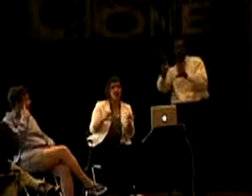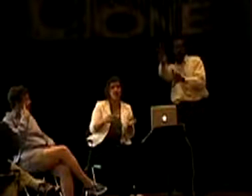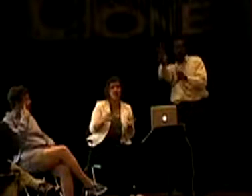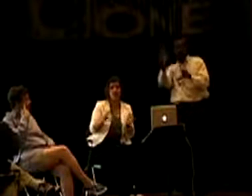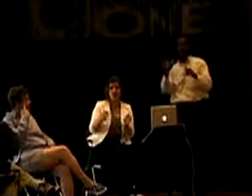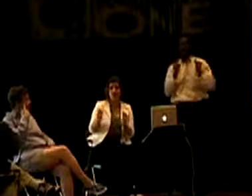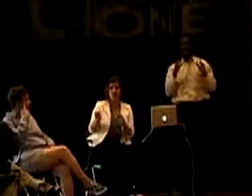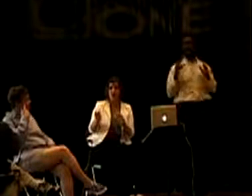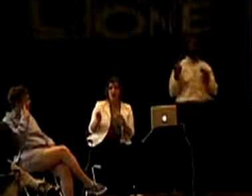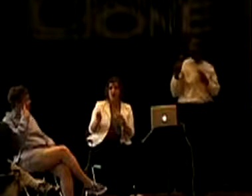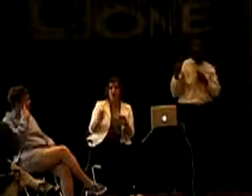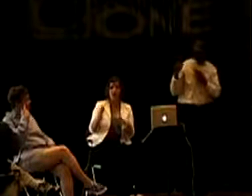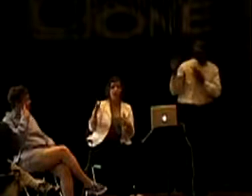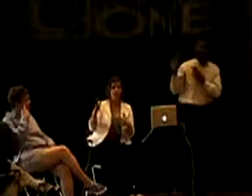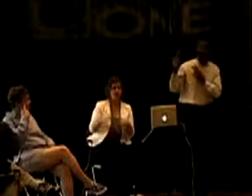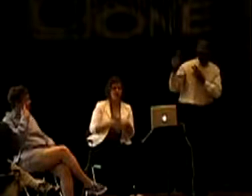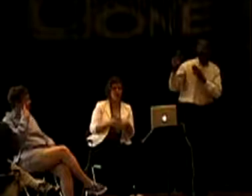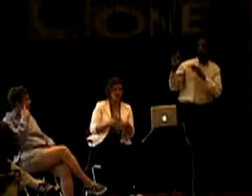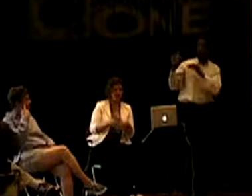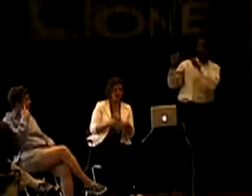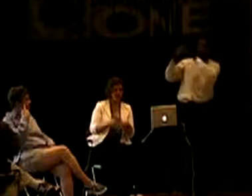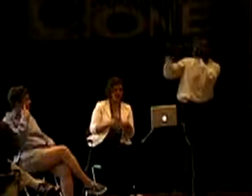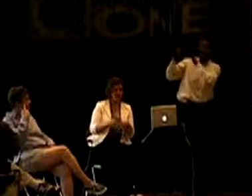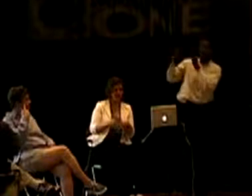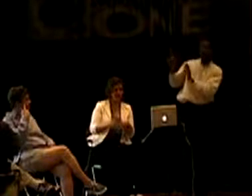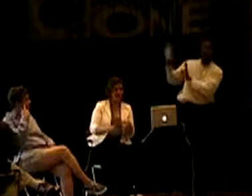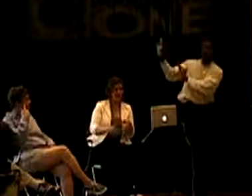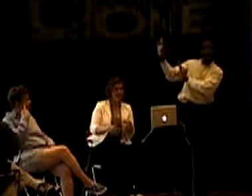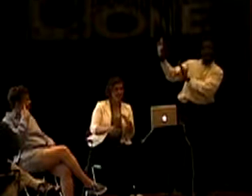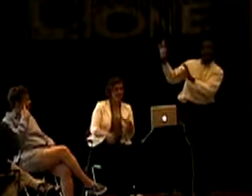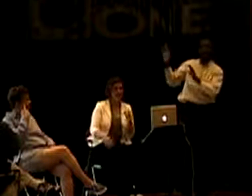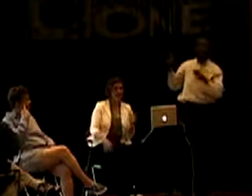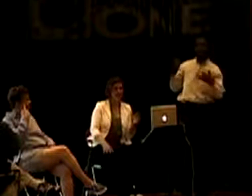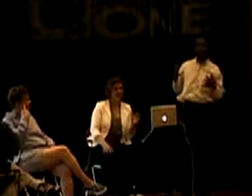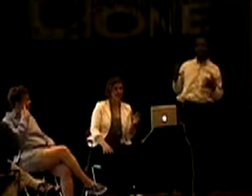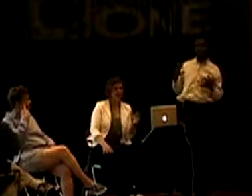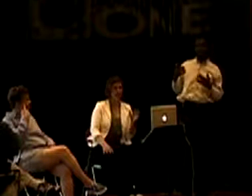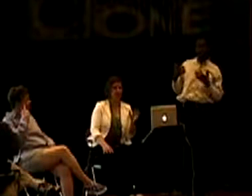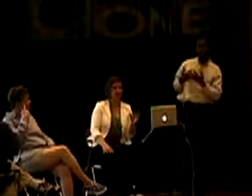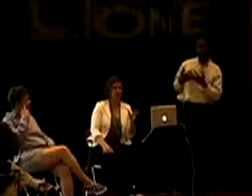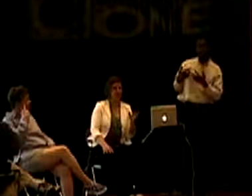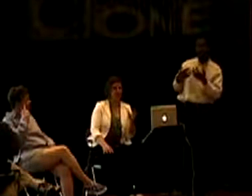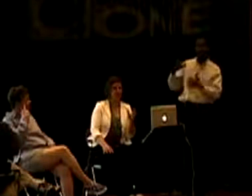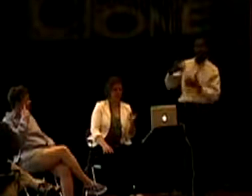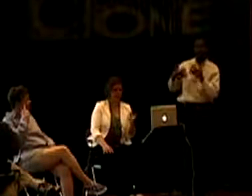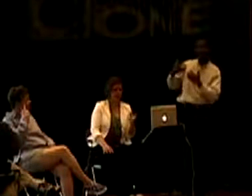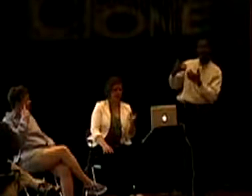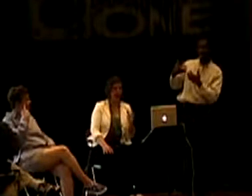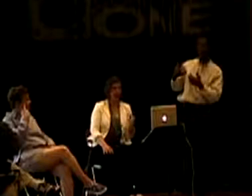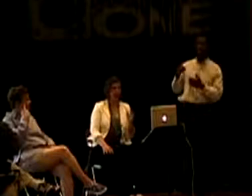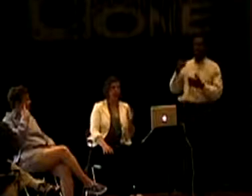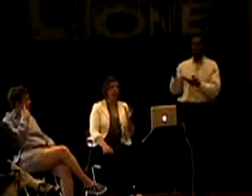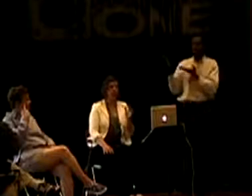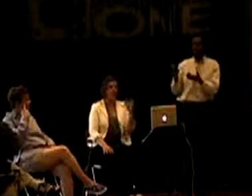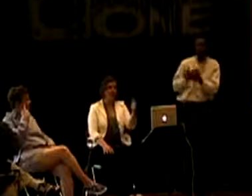we discovered pretty quickly that we can trust the script, right? That you had actually done the majority of the work